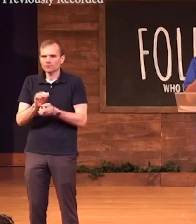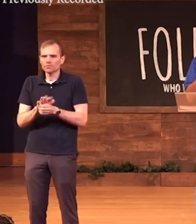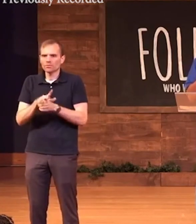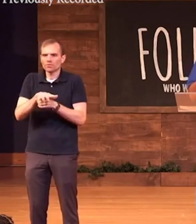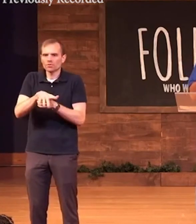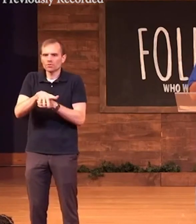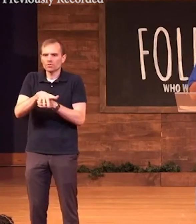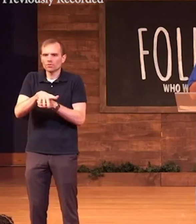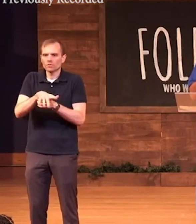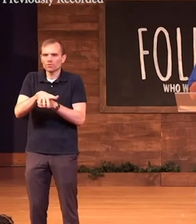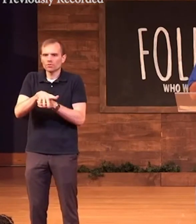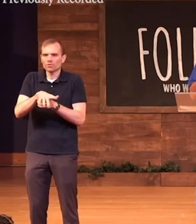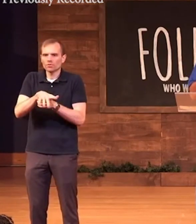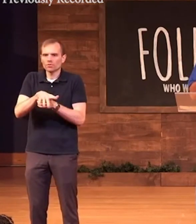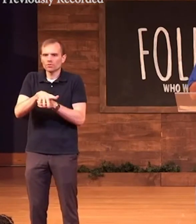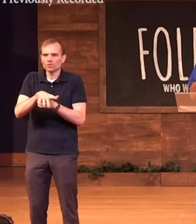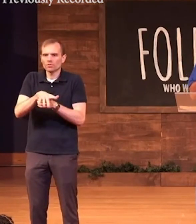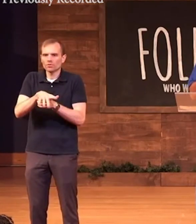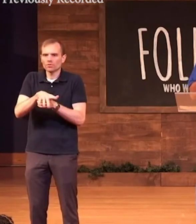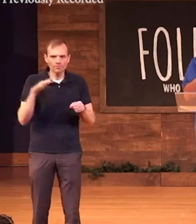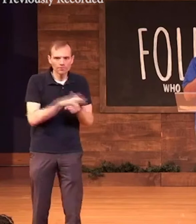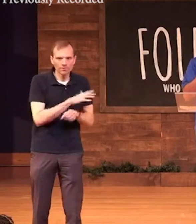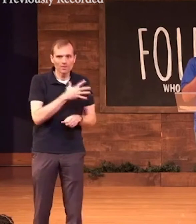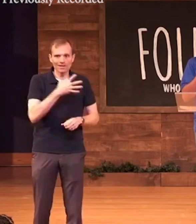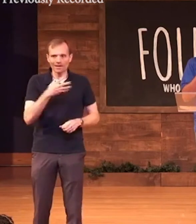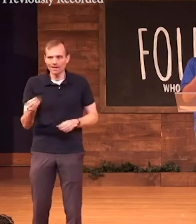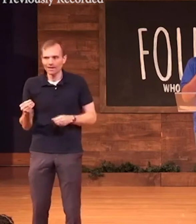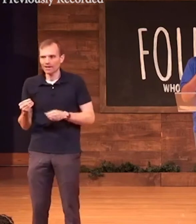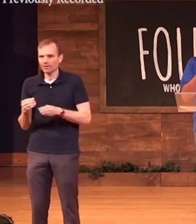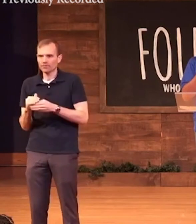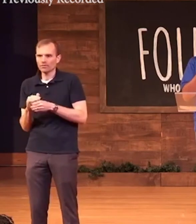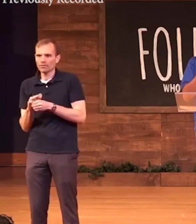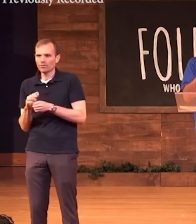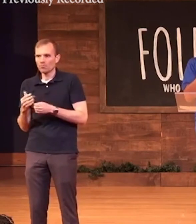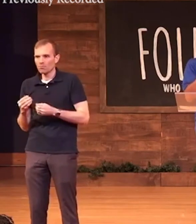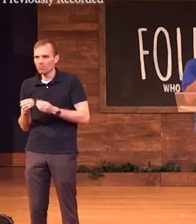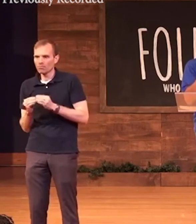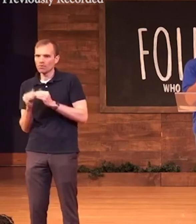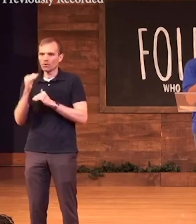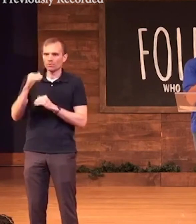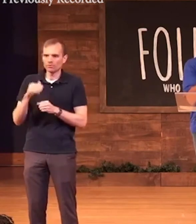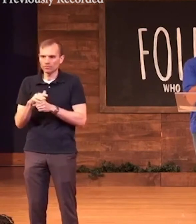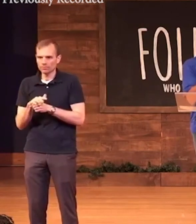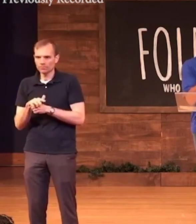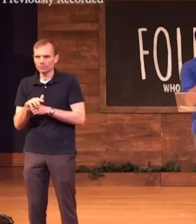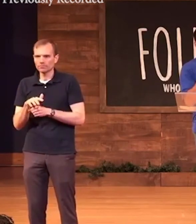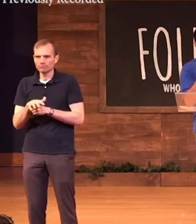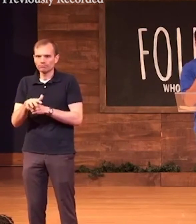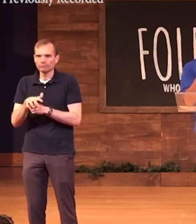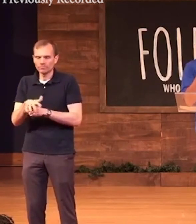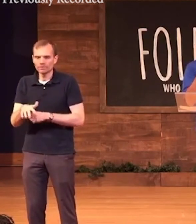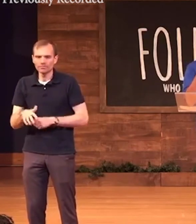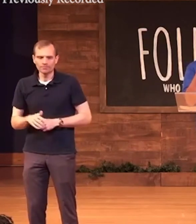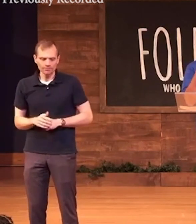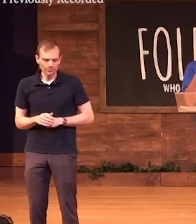And yet, when I sort of think of communion, I'm often thought of it not being an overfilling, but a refilling.